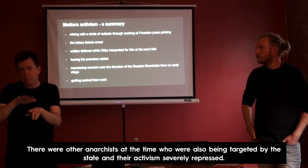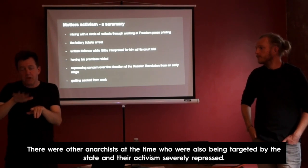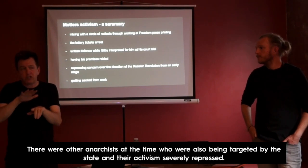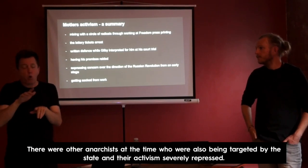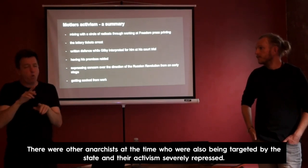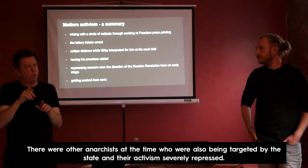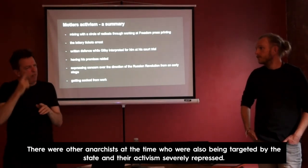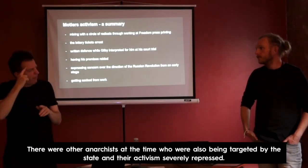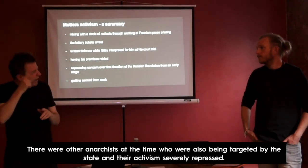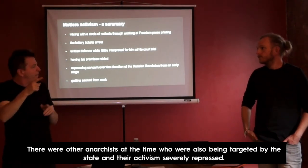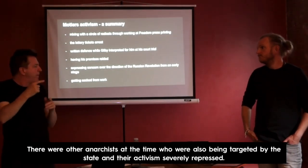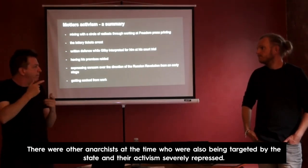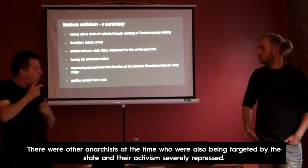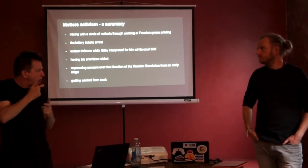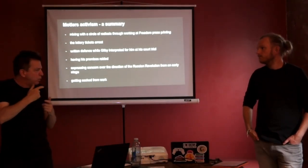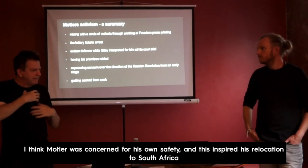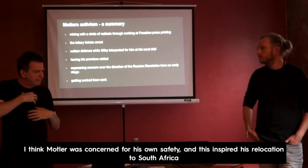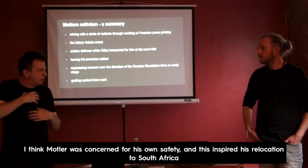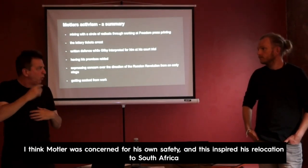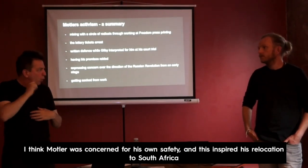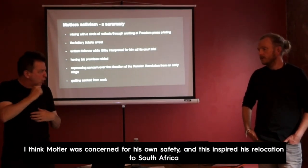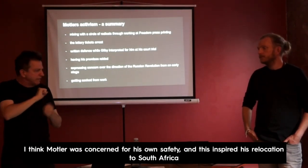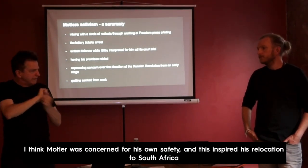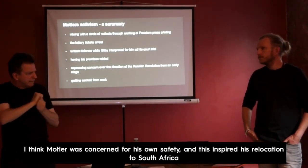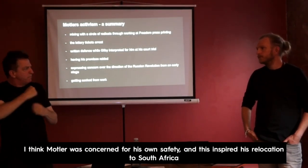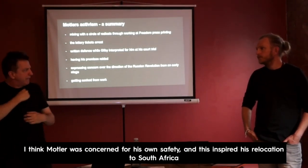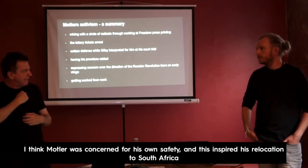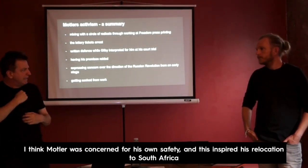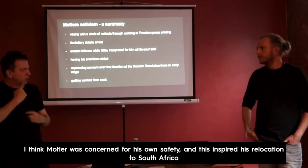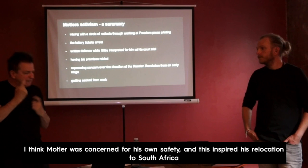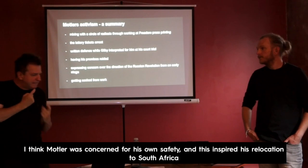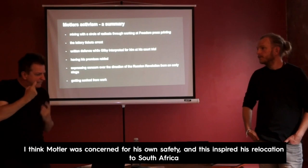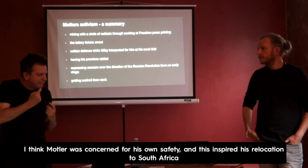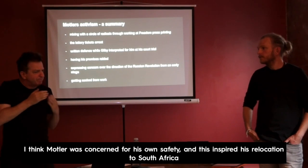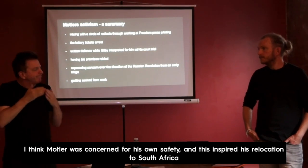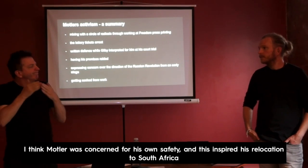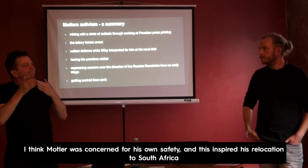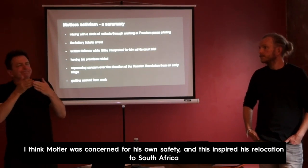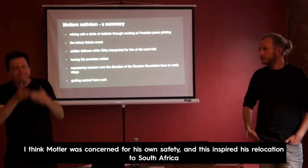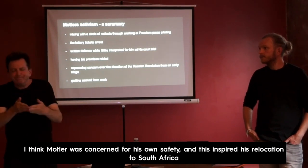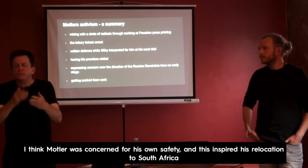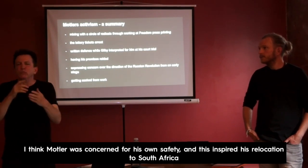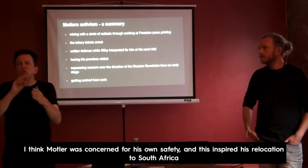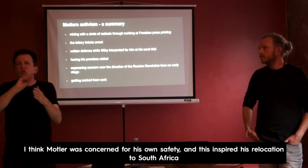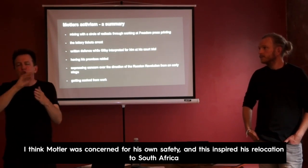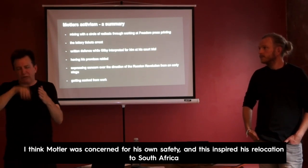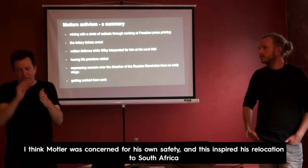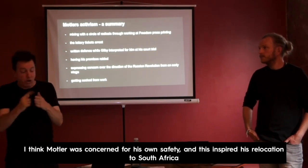state and severely repressed. So I think Motler was very concerned about this and his own safety, and this